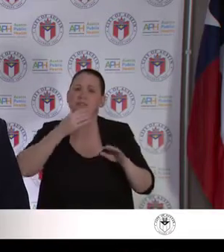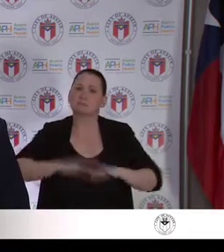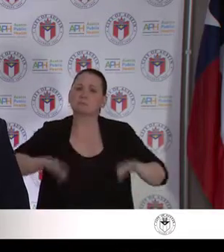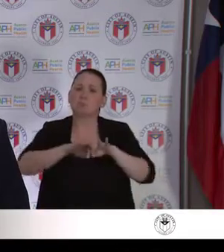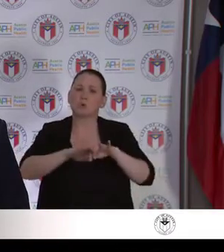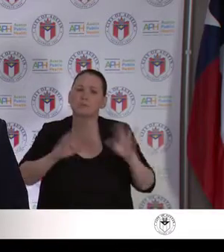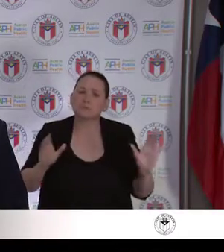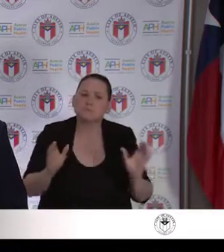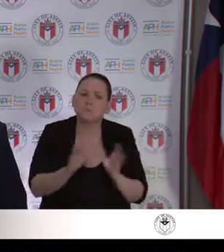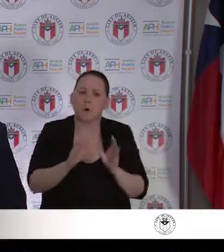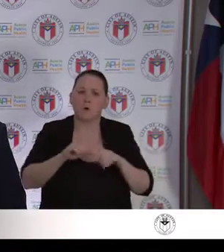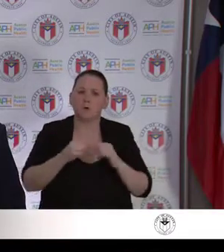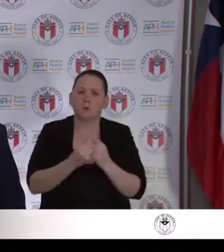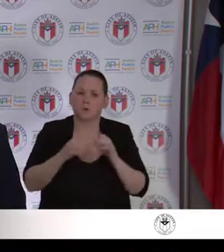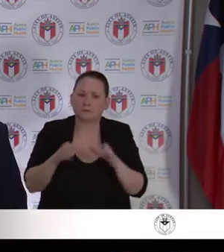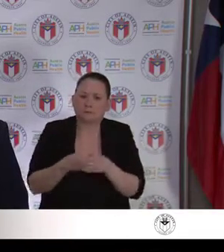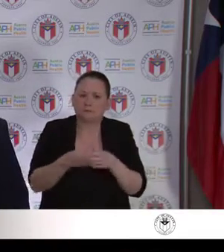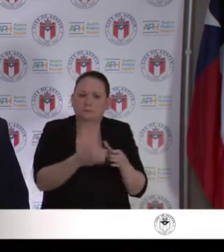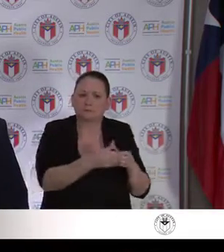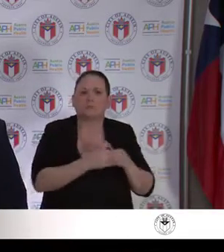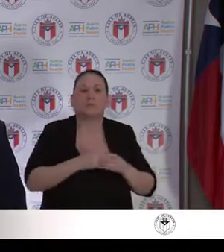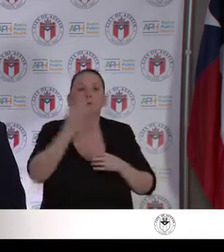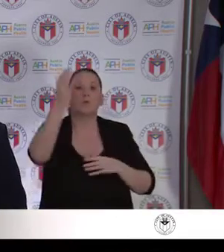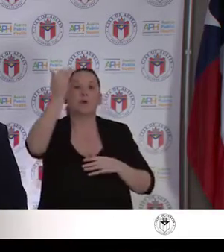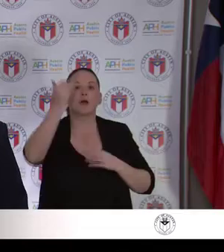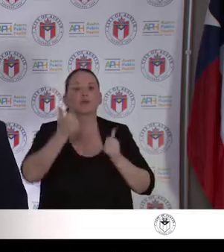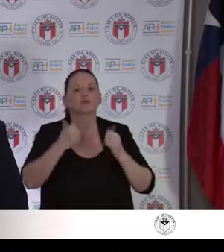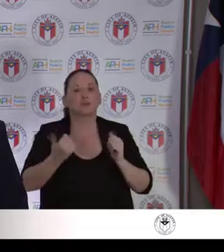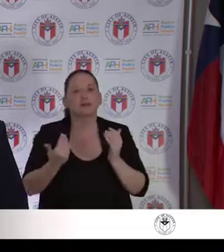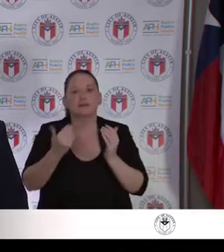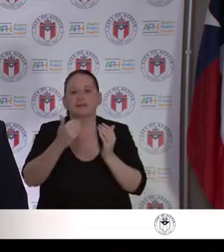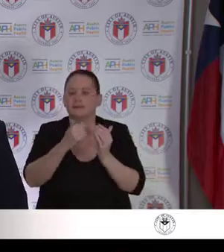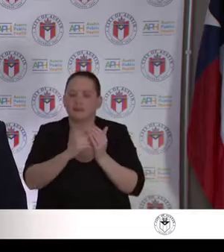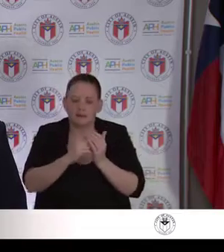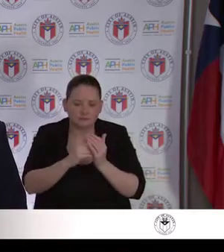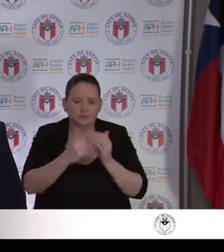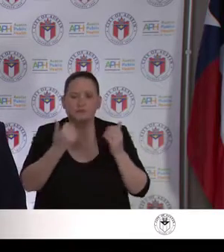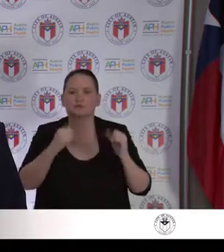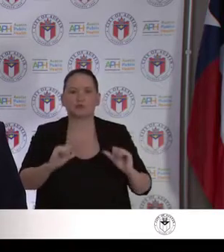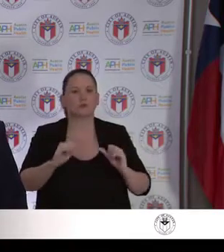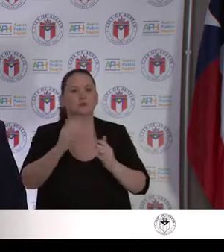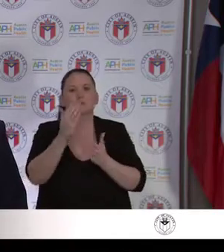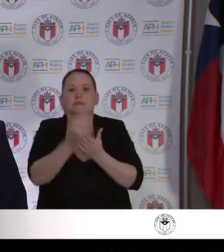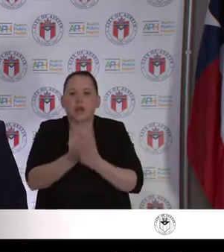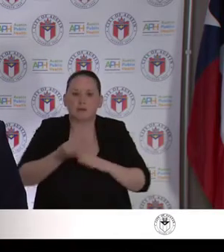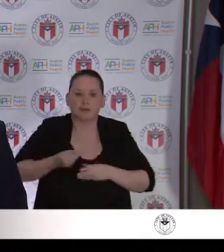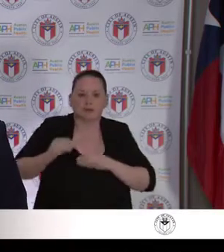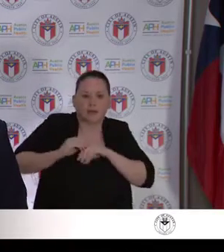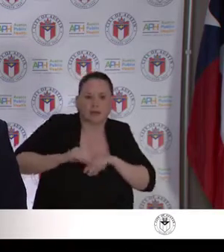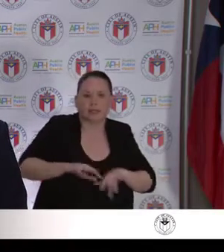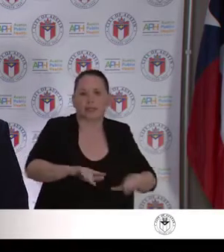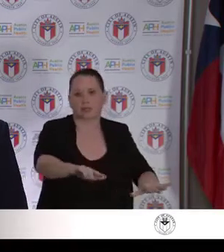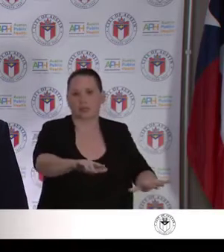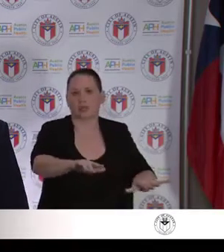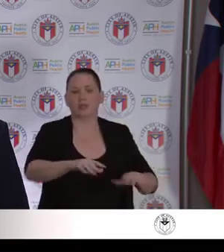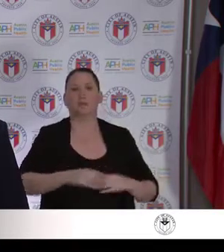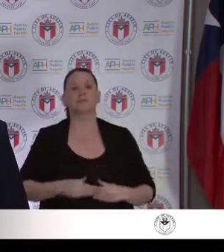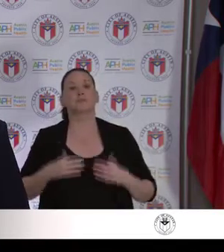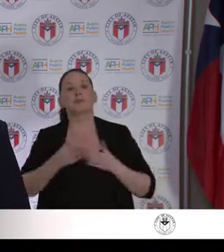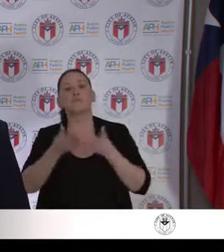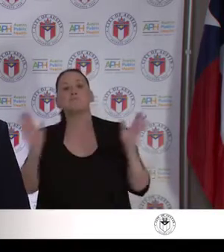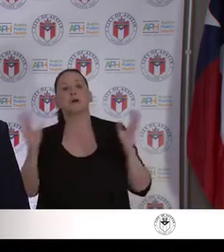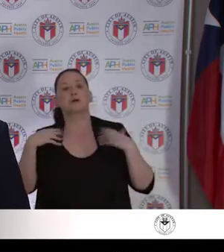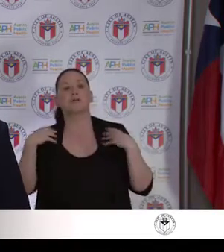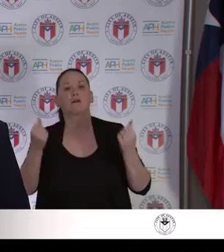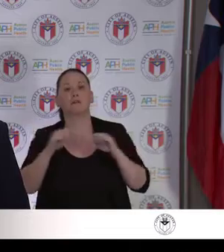groups because we're trying again to stop it from passing. Public health and safety